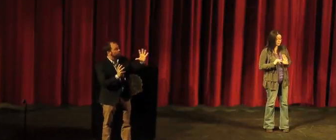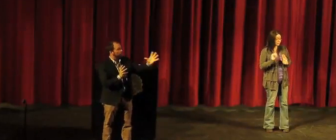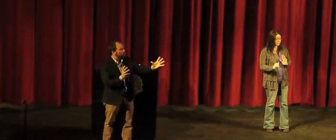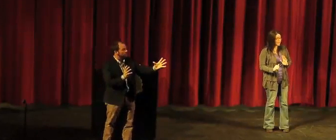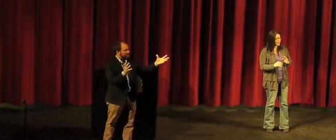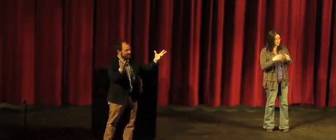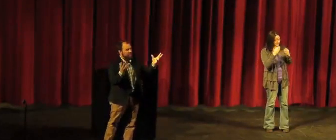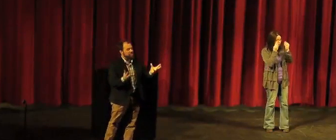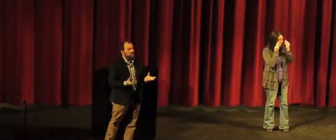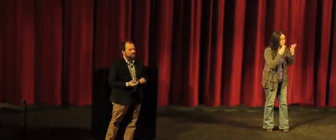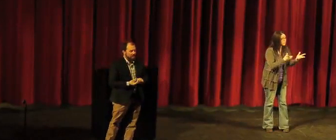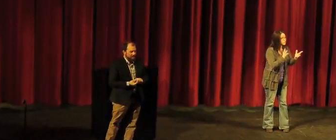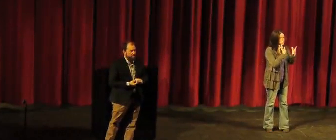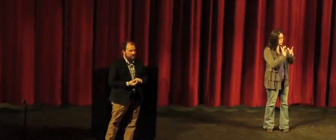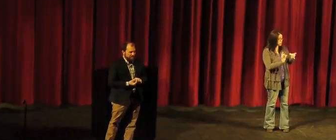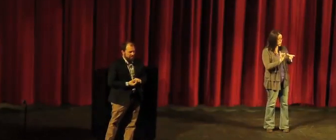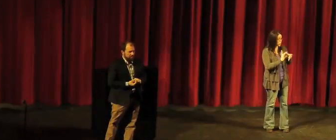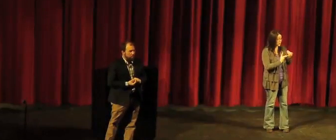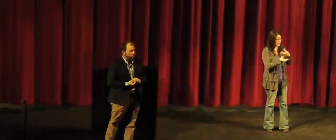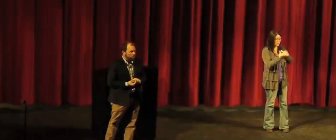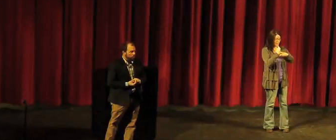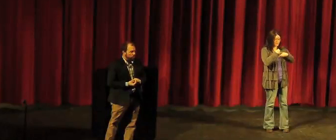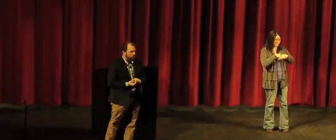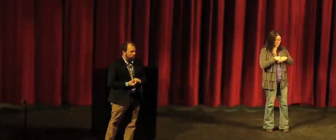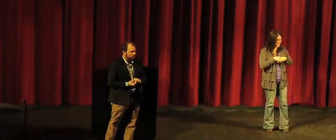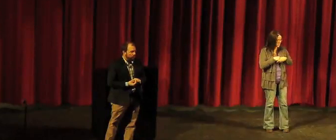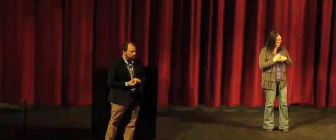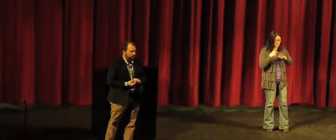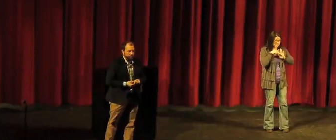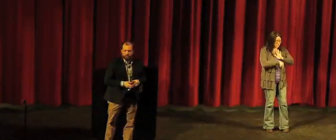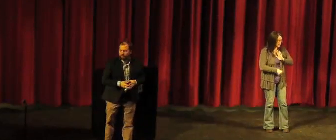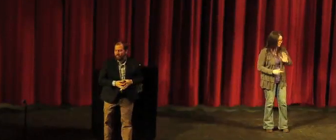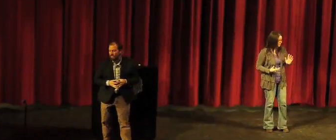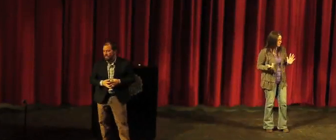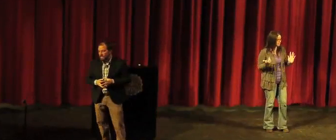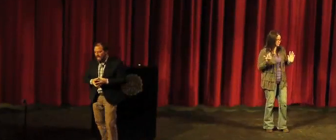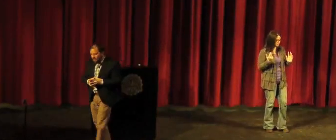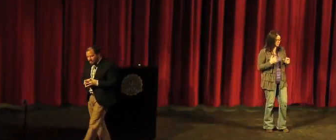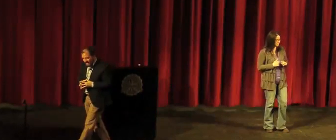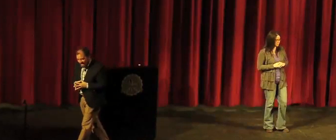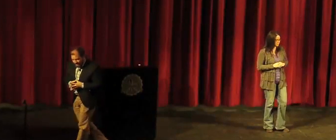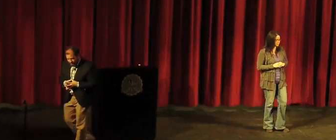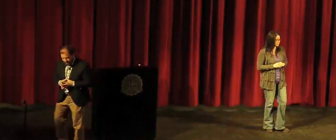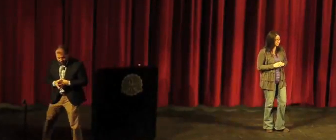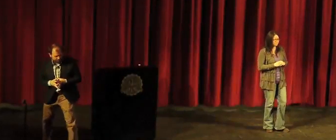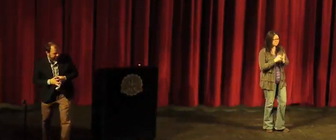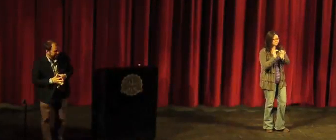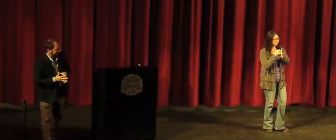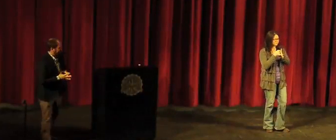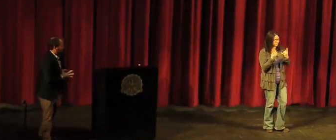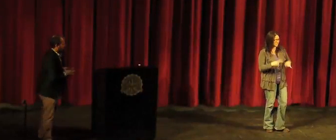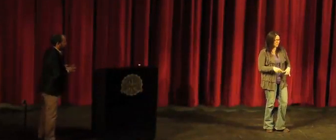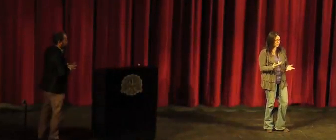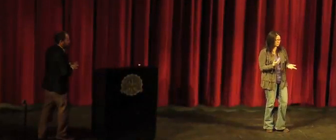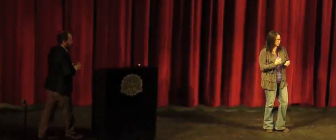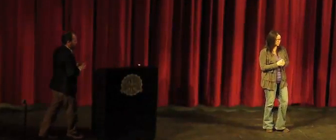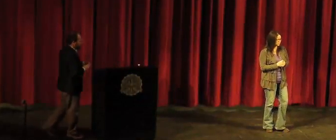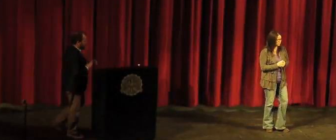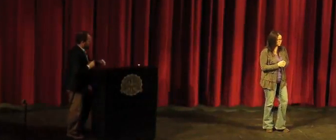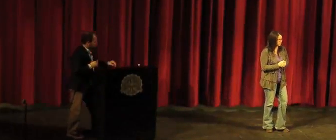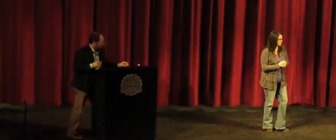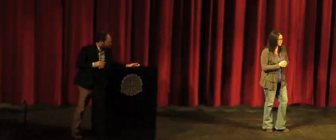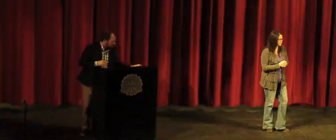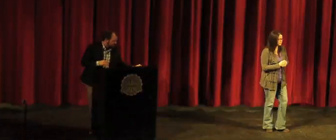a story that have sunk into his bones. How does that happen?